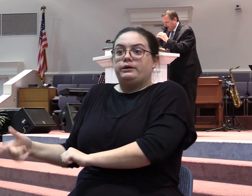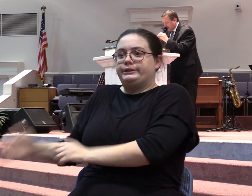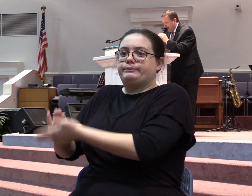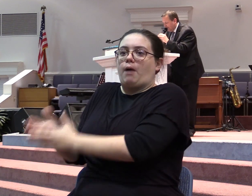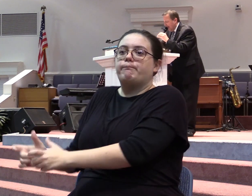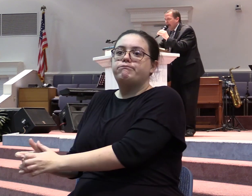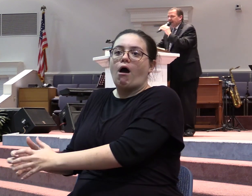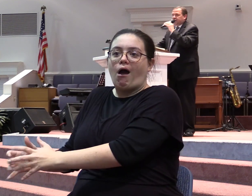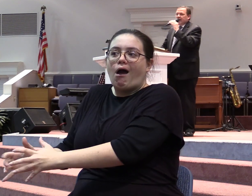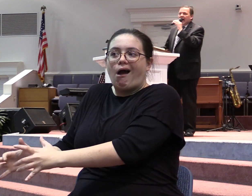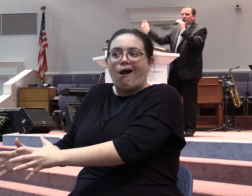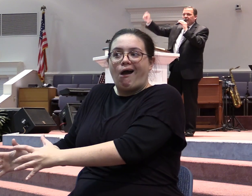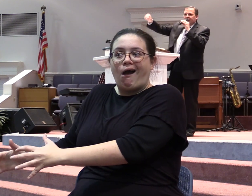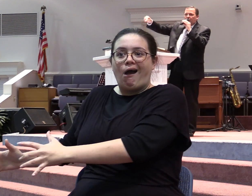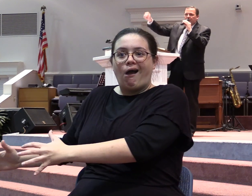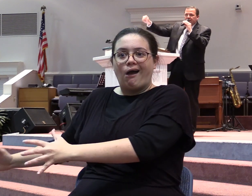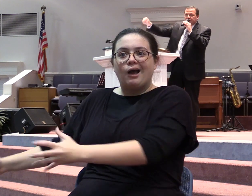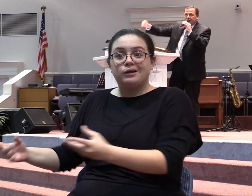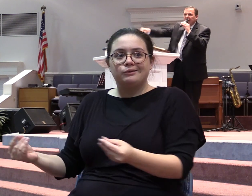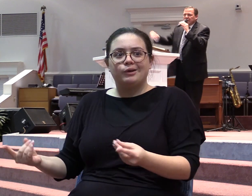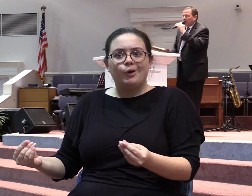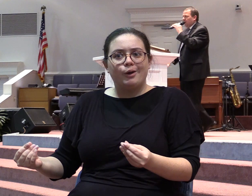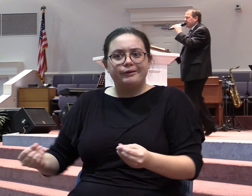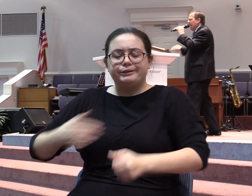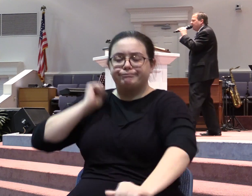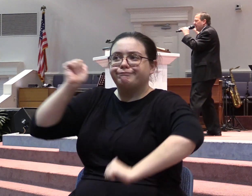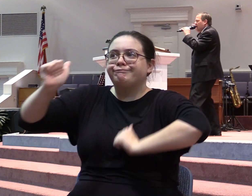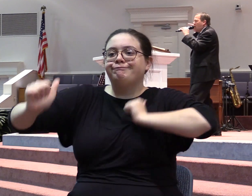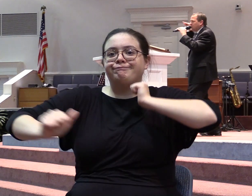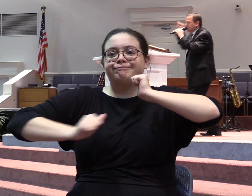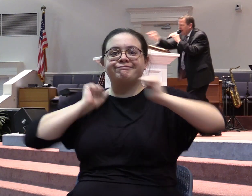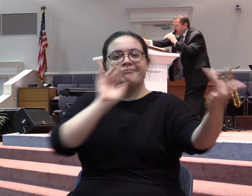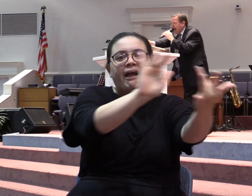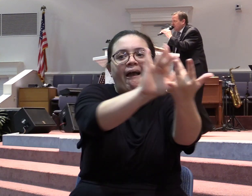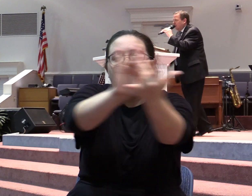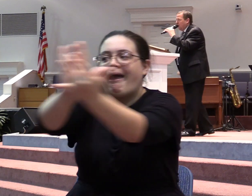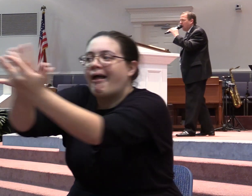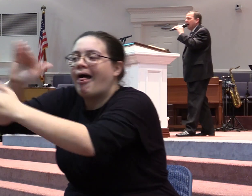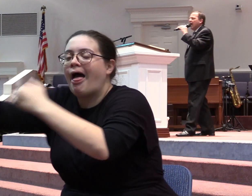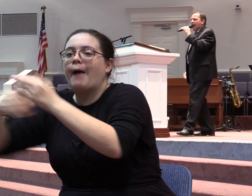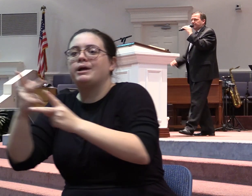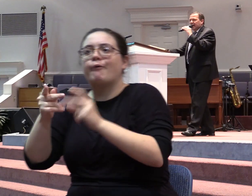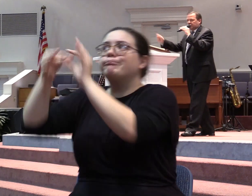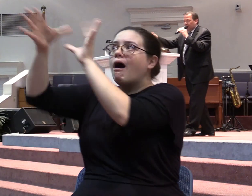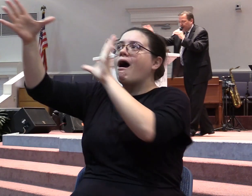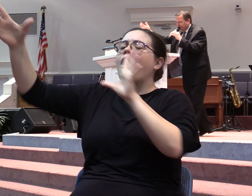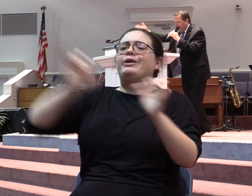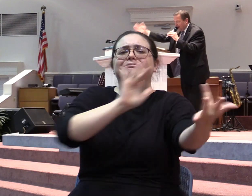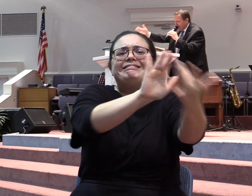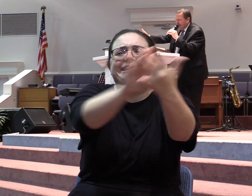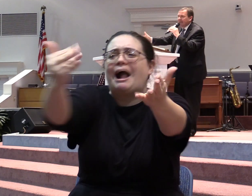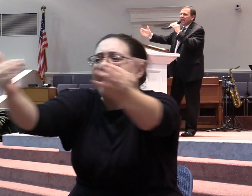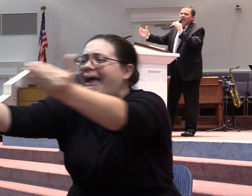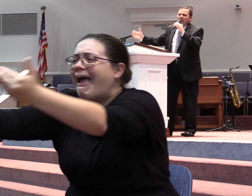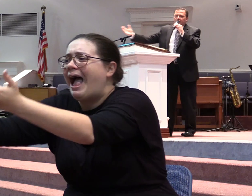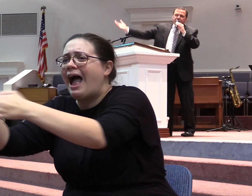enlarging itself. And it's time we get on a mission to reach every lost sheep possible and make sure that there